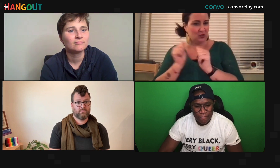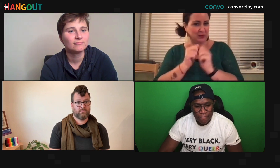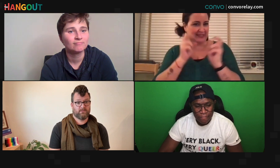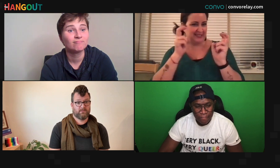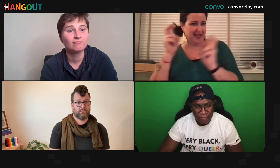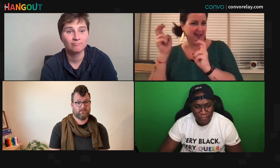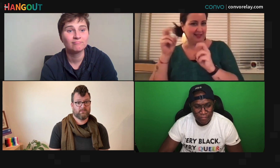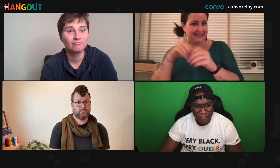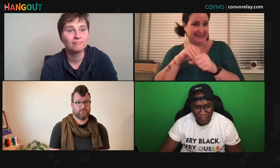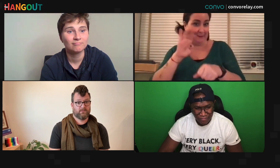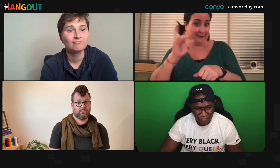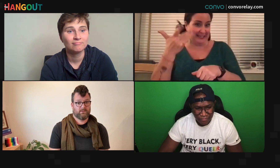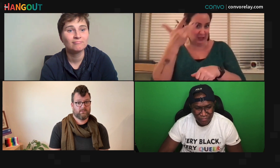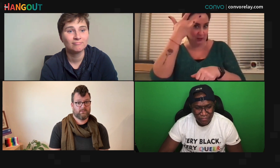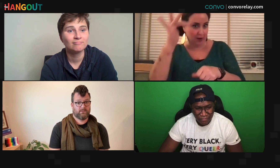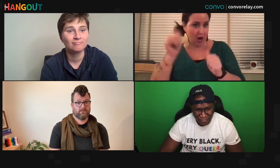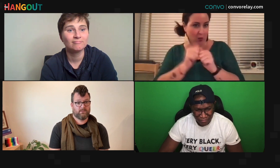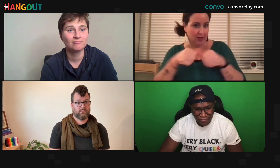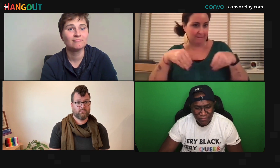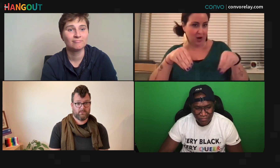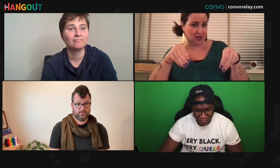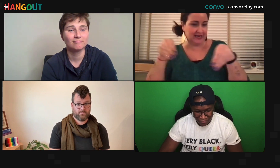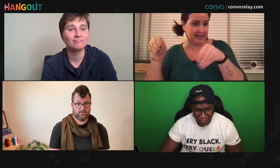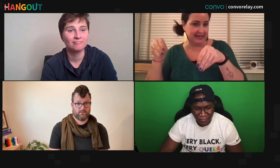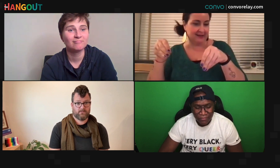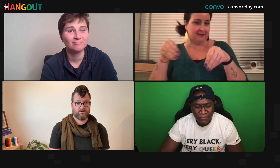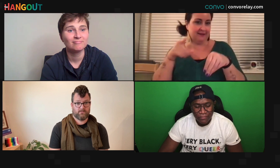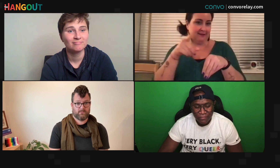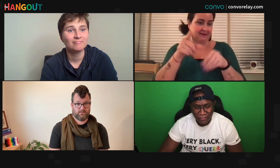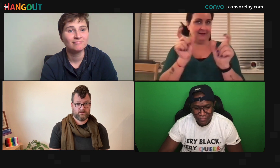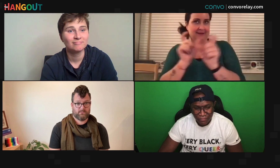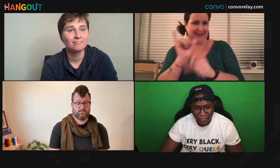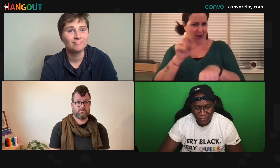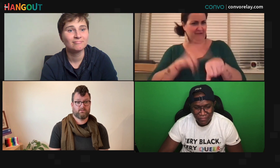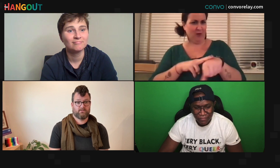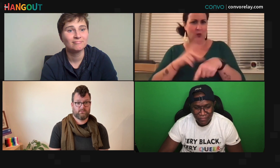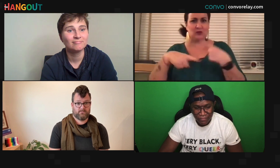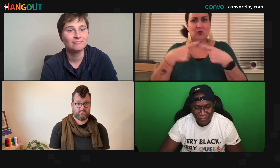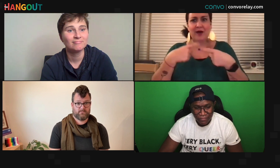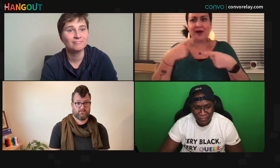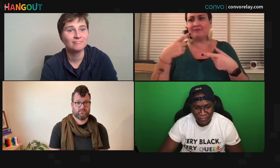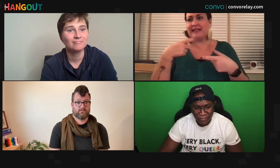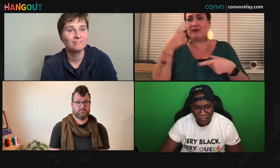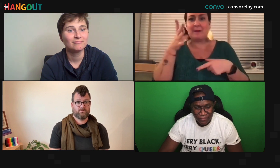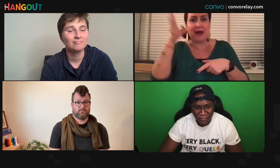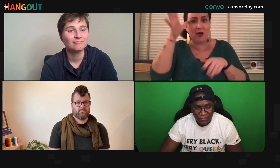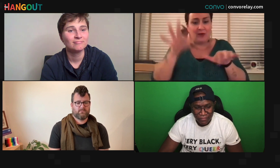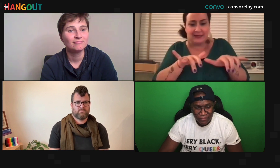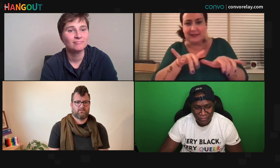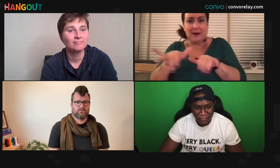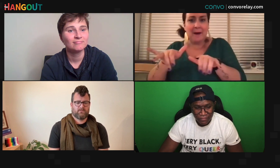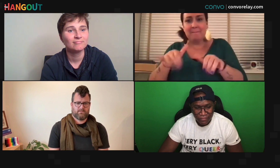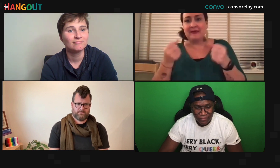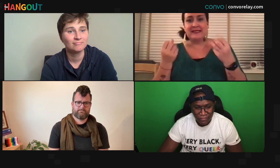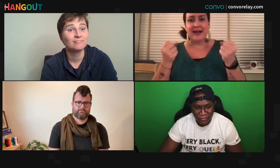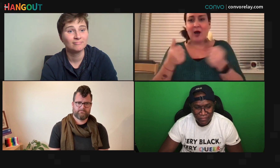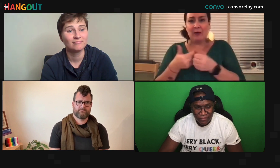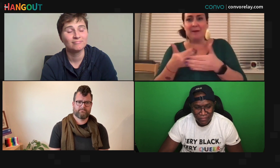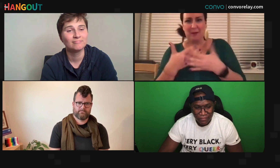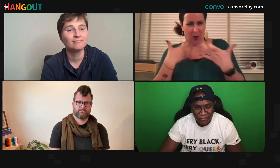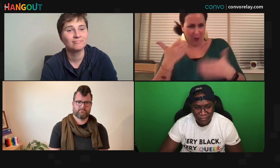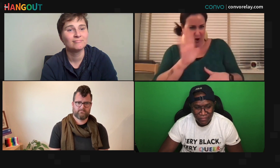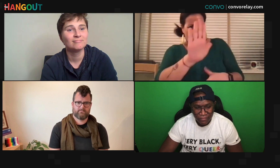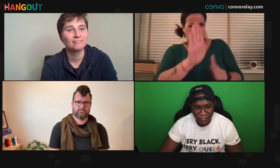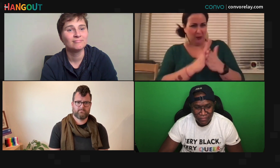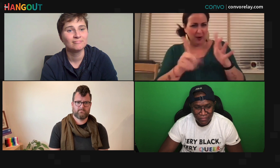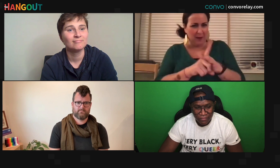me back. And you mentioned being smart with marketing and using words in the title, so